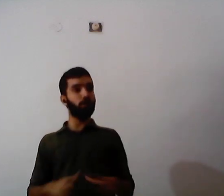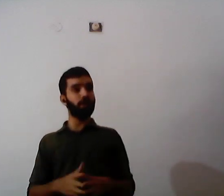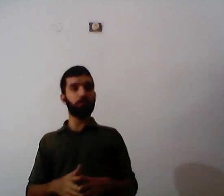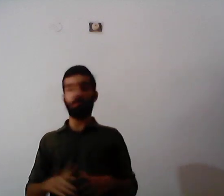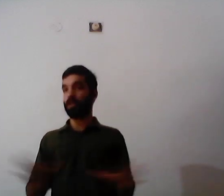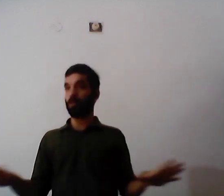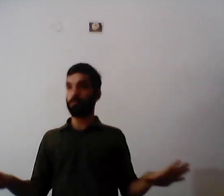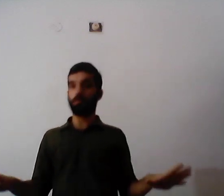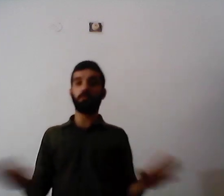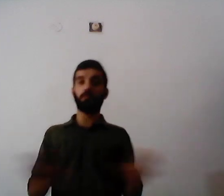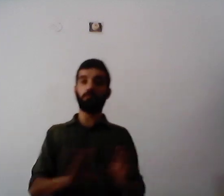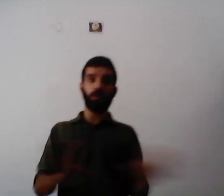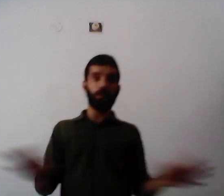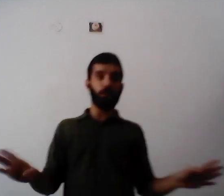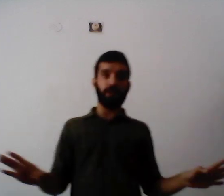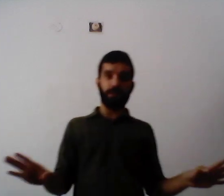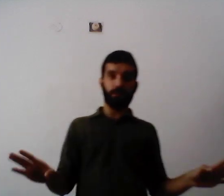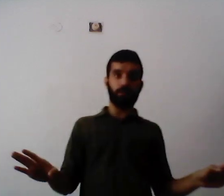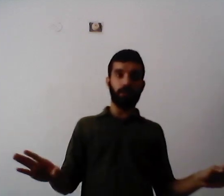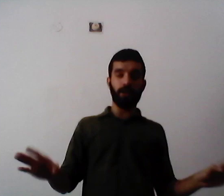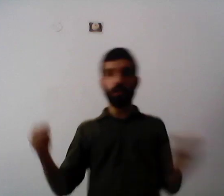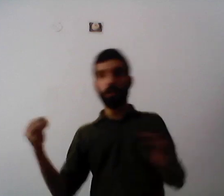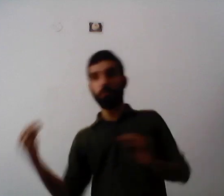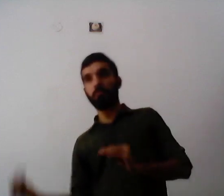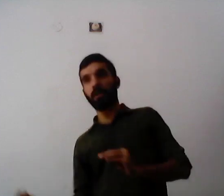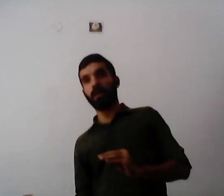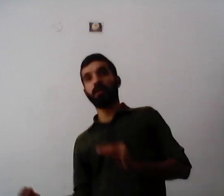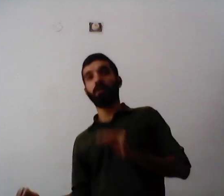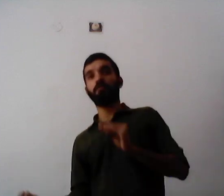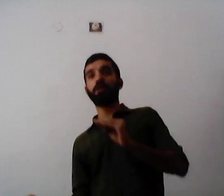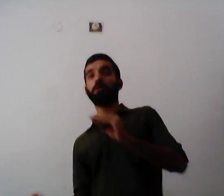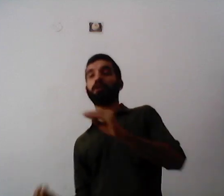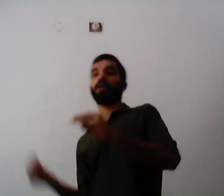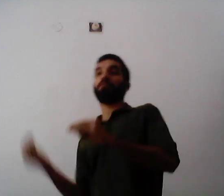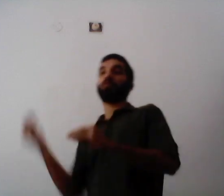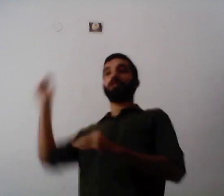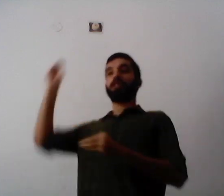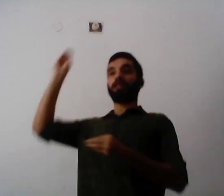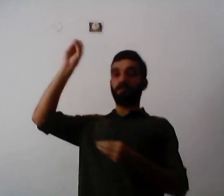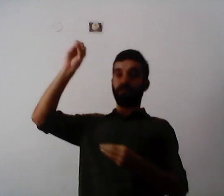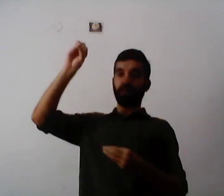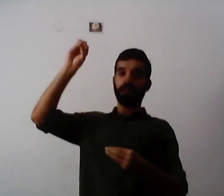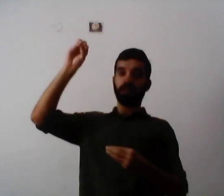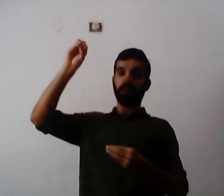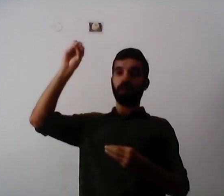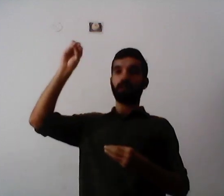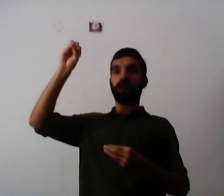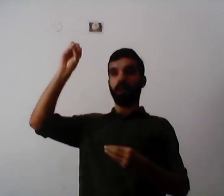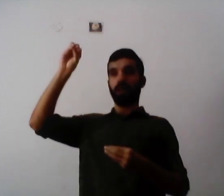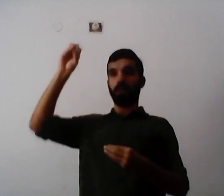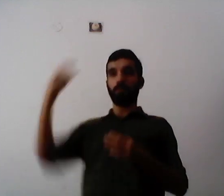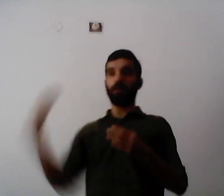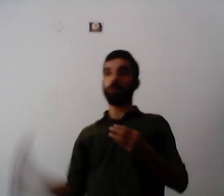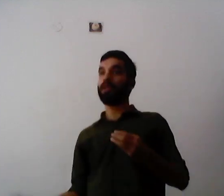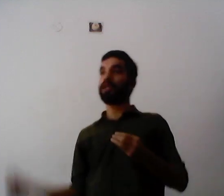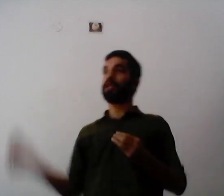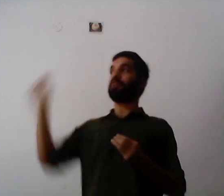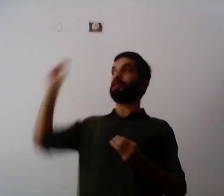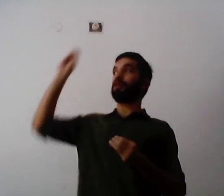in the blood, no problem, no worries. Okay, but when you come to the surface suddenly or immediately when you are